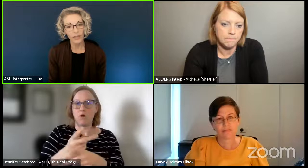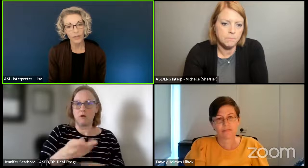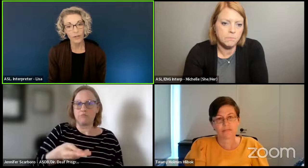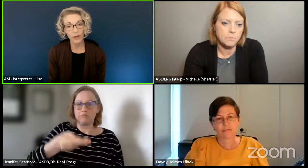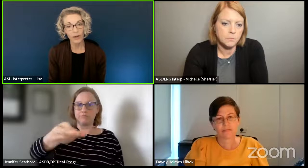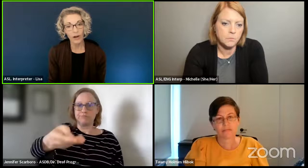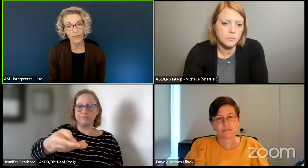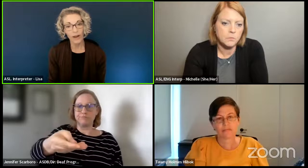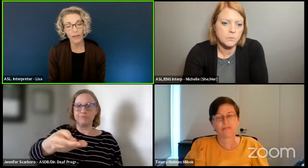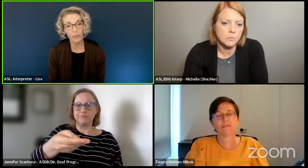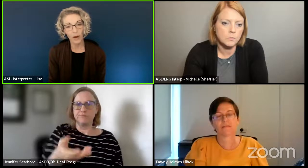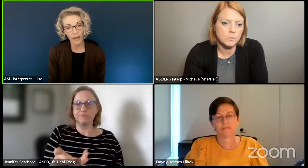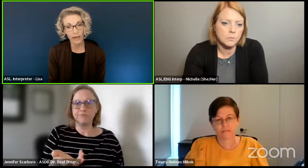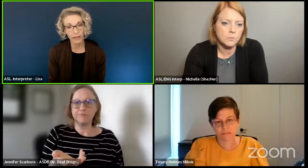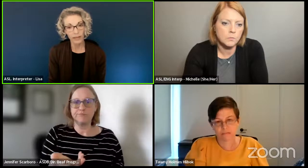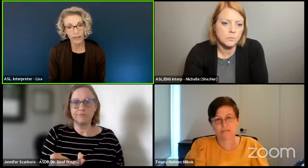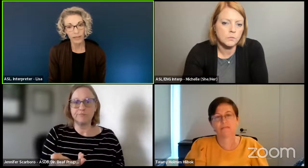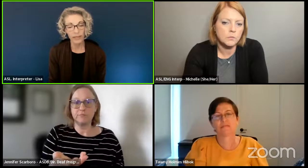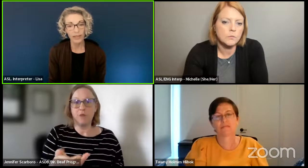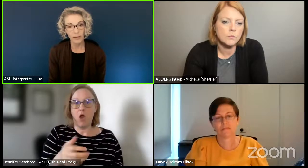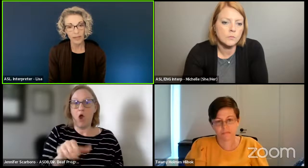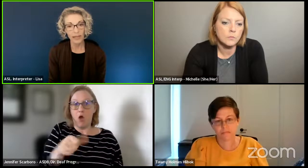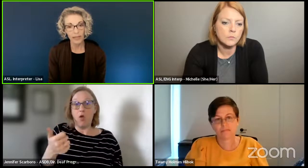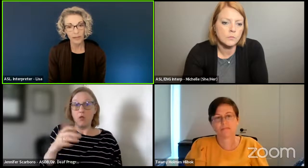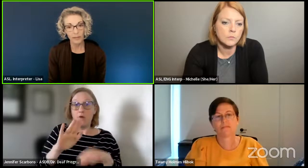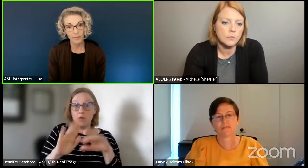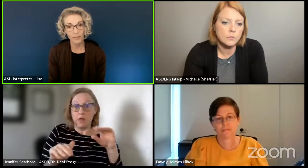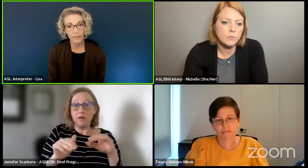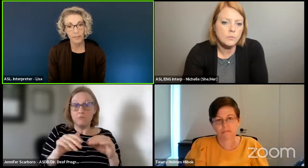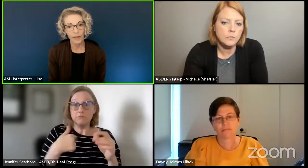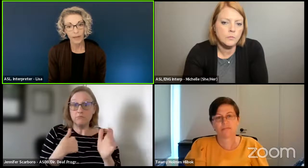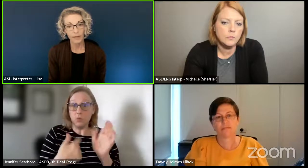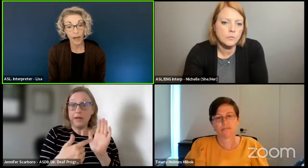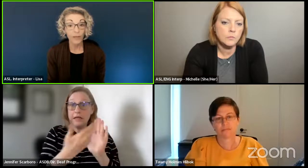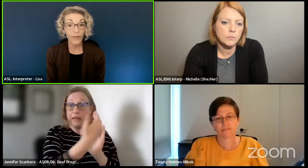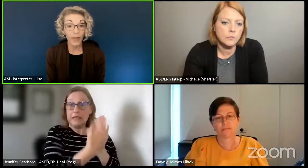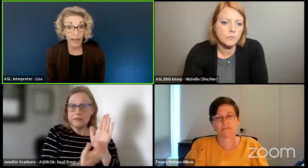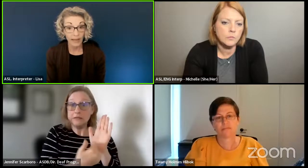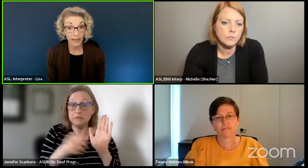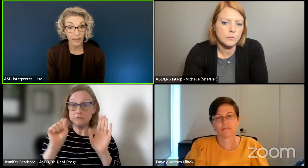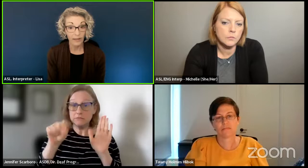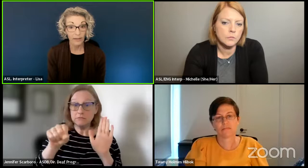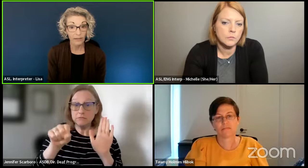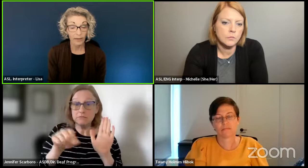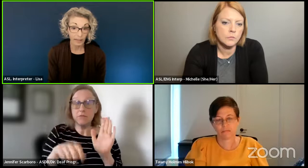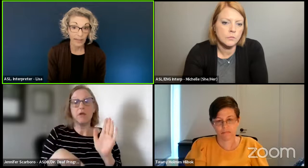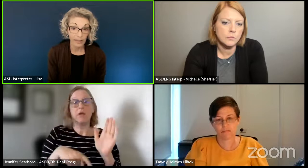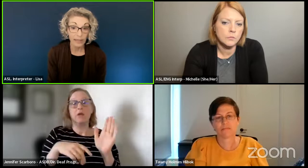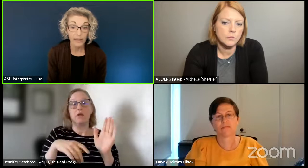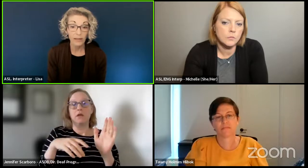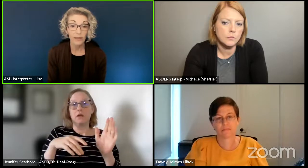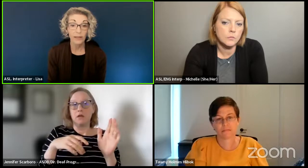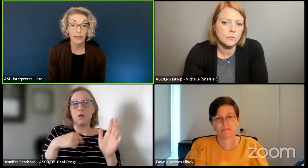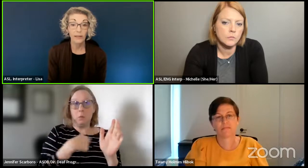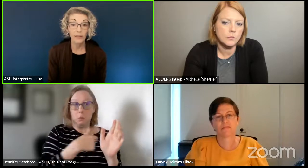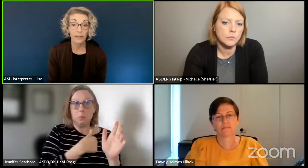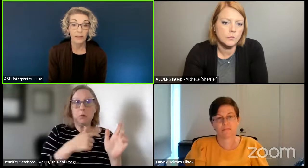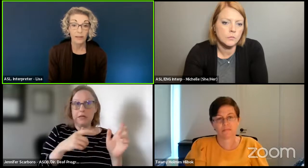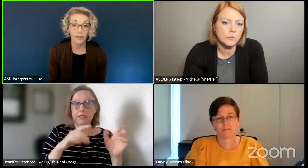unsure as to what our final product needs to be, other than a list.